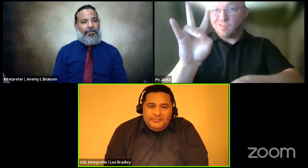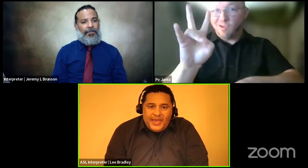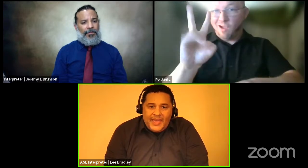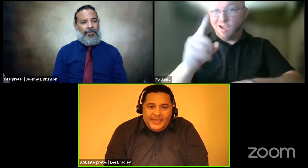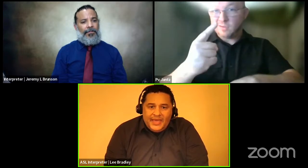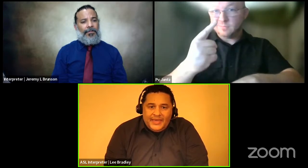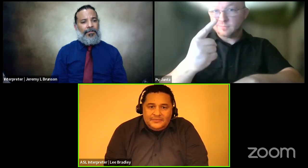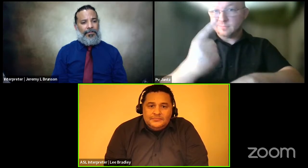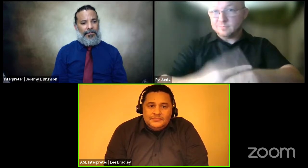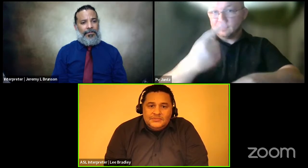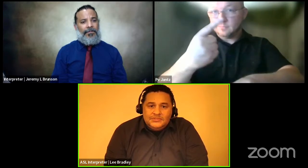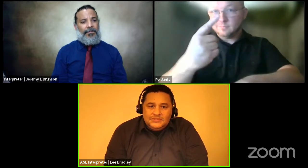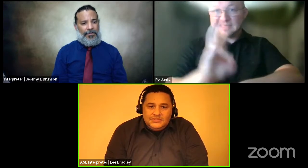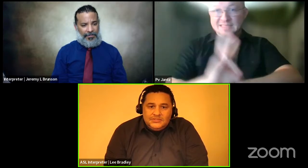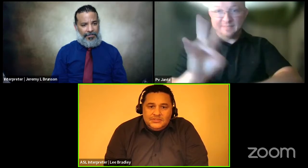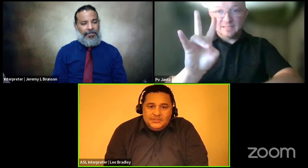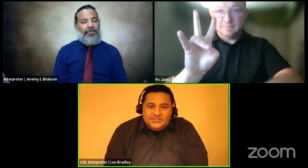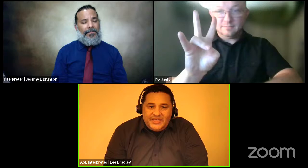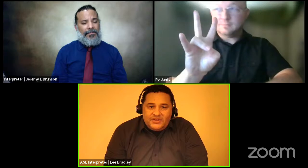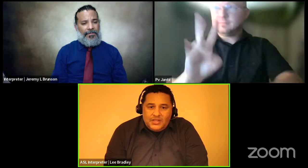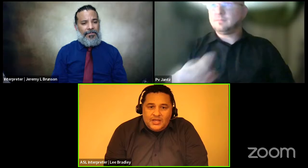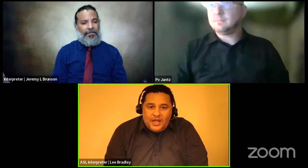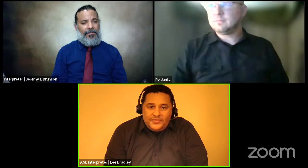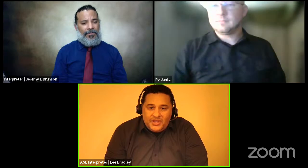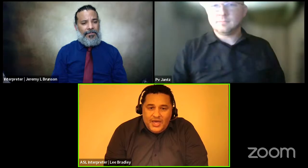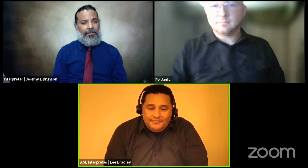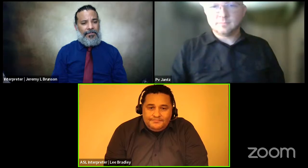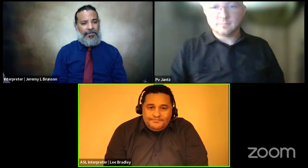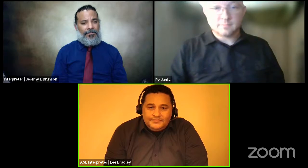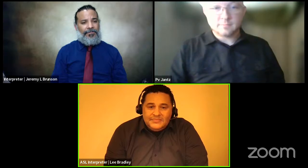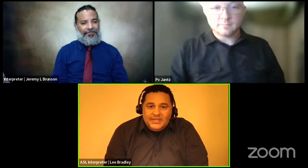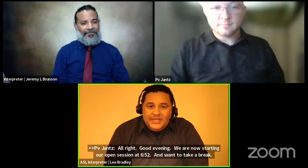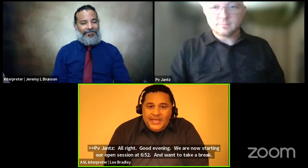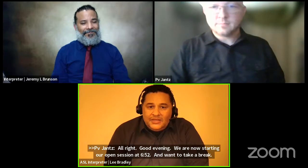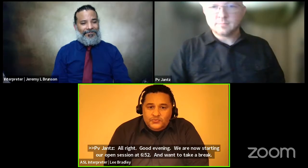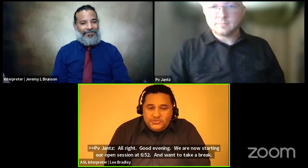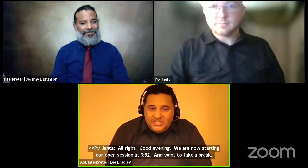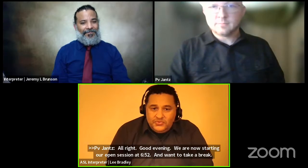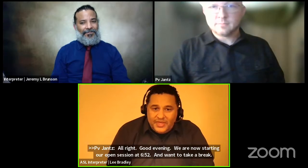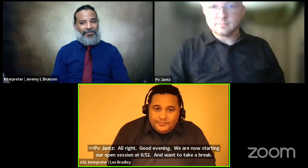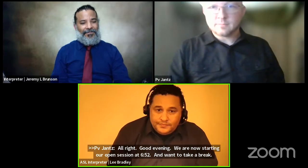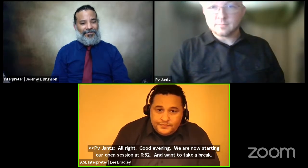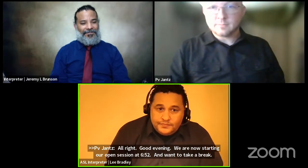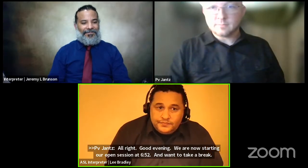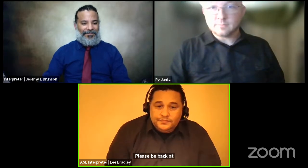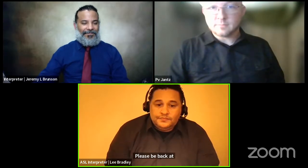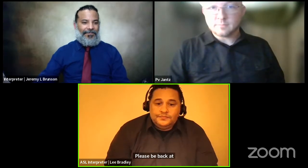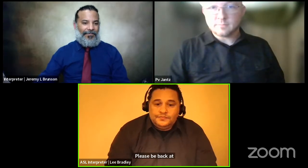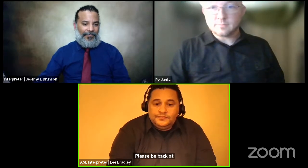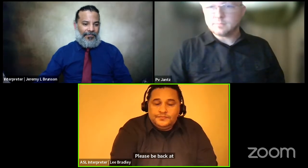Please be back at 7 o'clock on the dot, and we'll see you then.